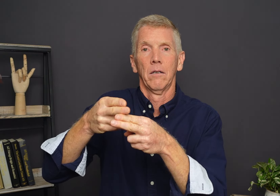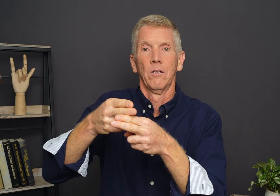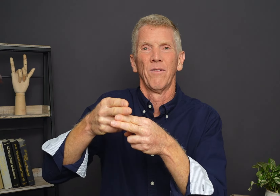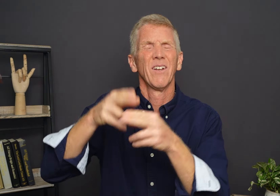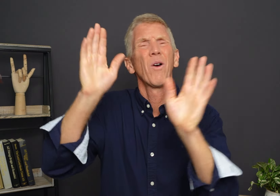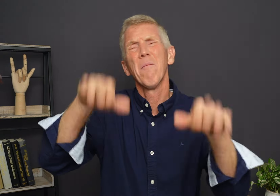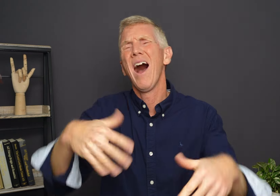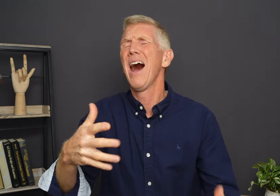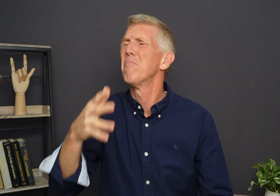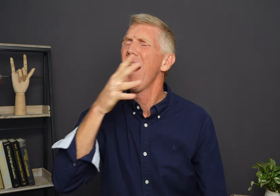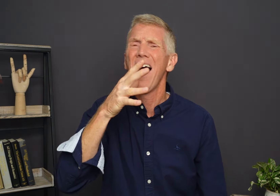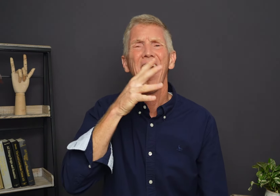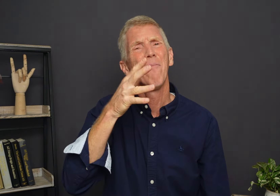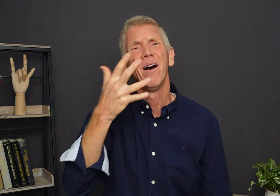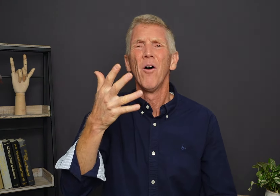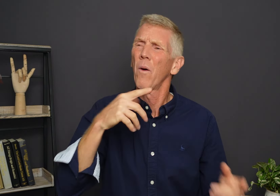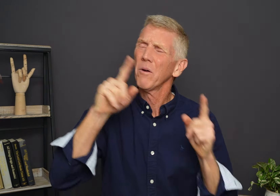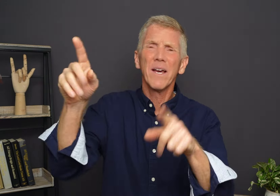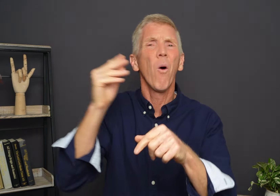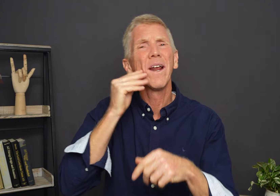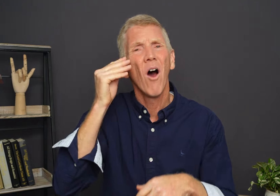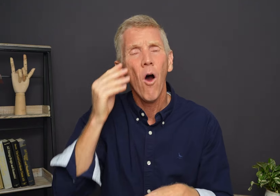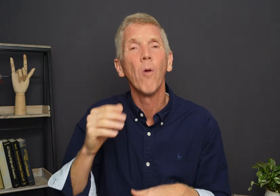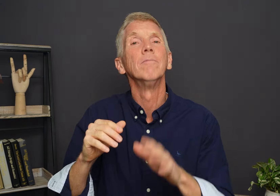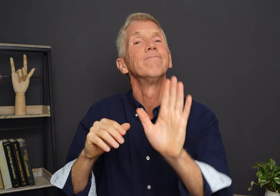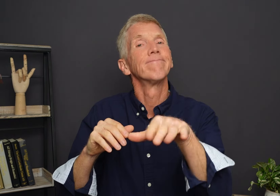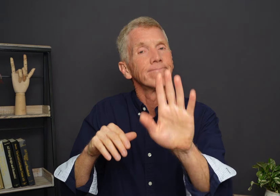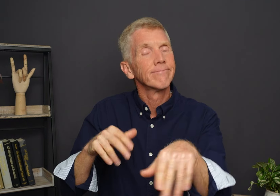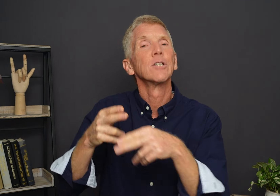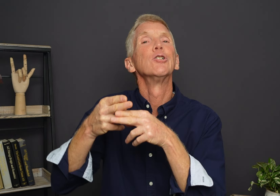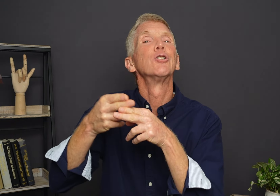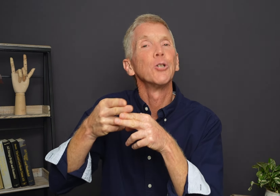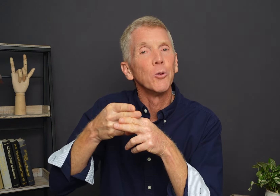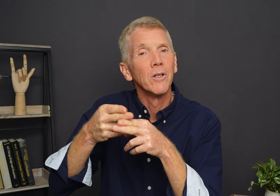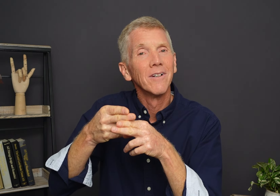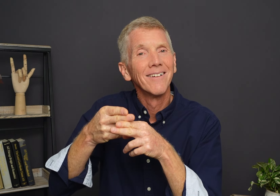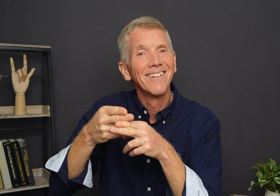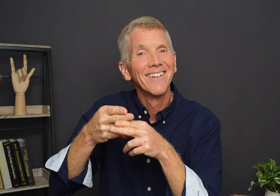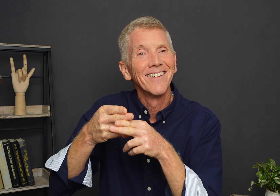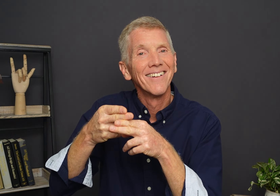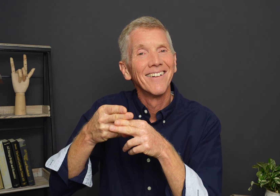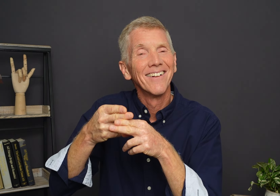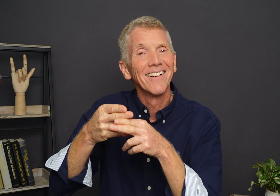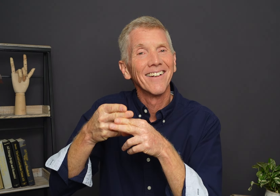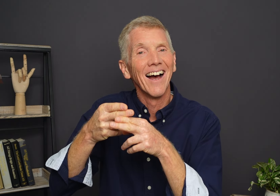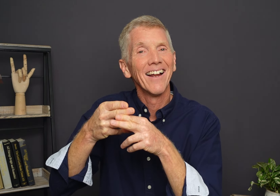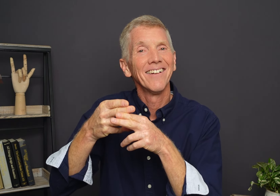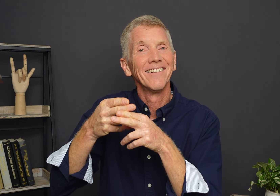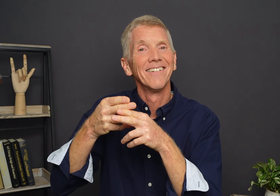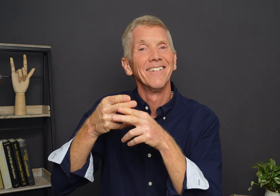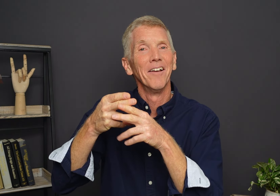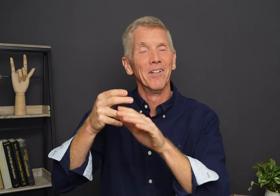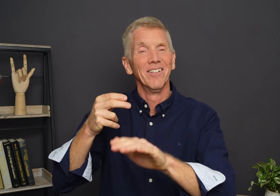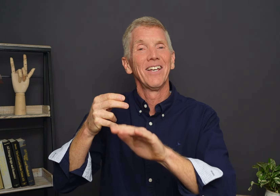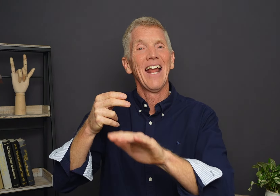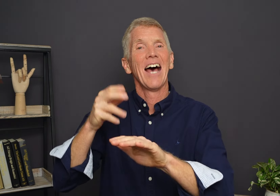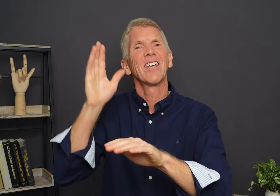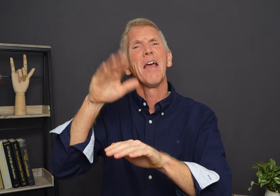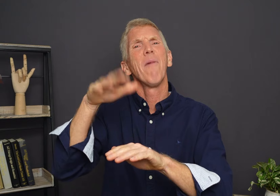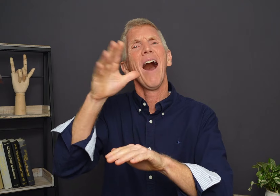I say, oh, come on, Mom. When are we going home? Soon. Got it? If the little kid asks, hey,